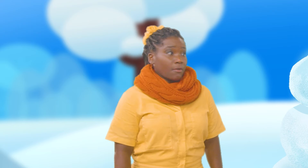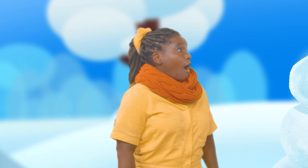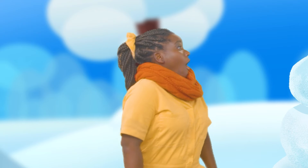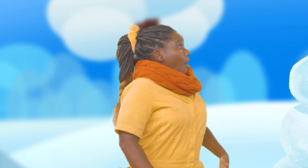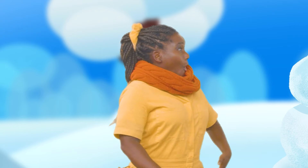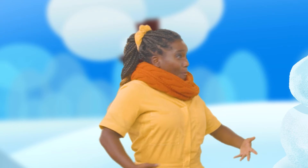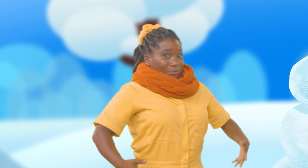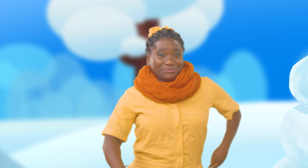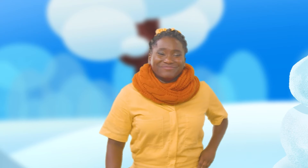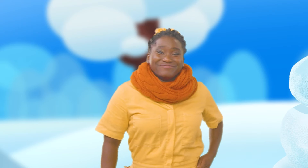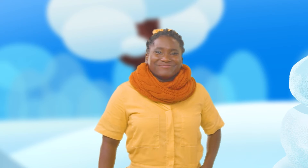Oh!